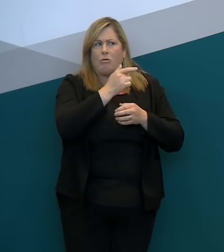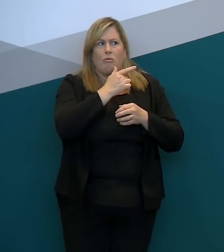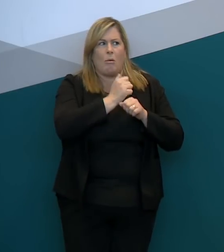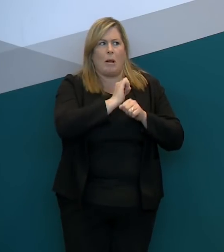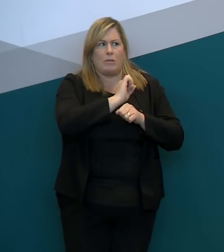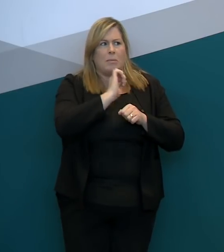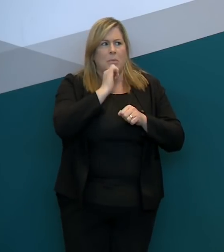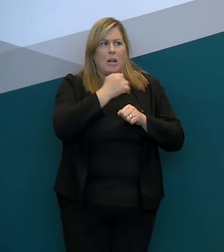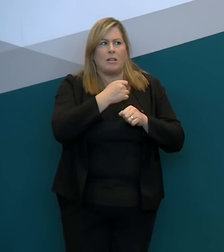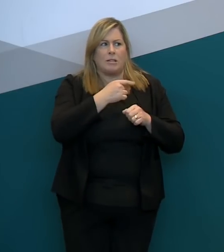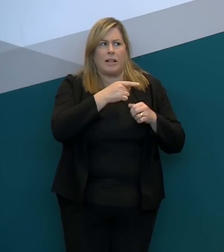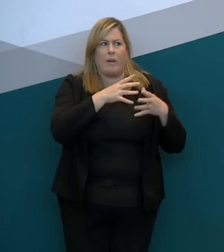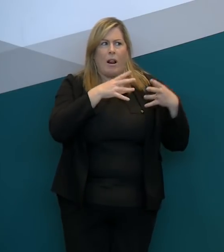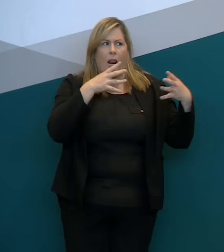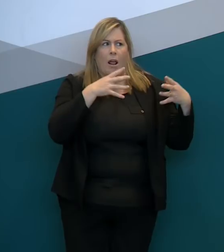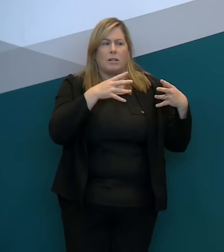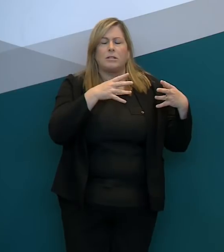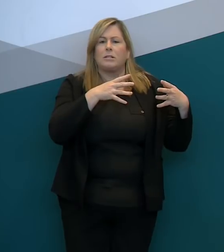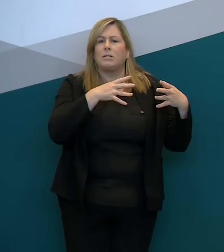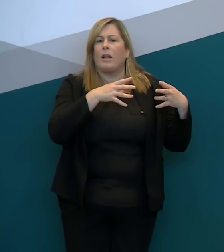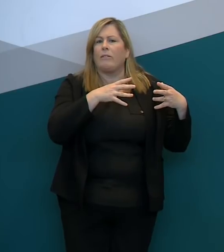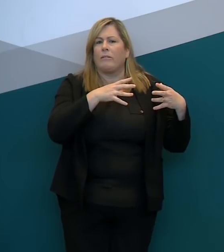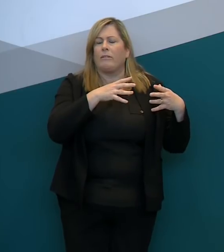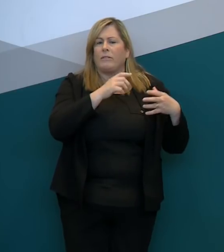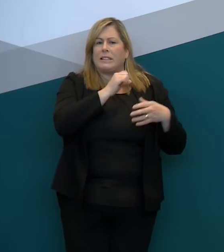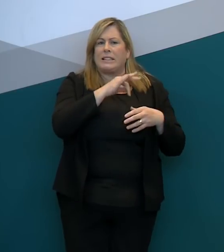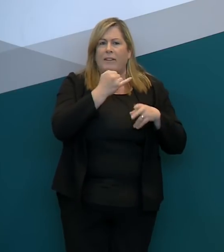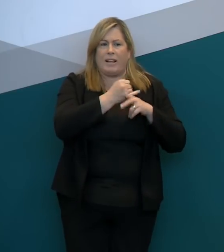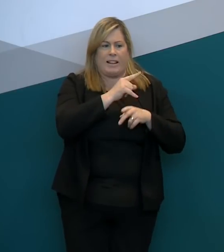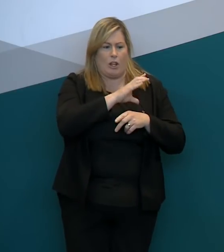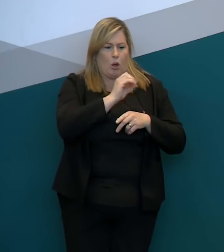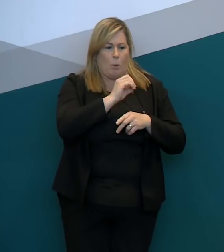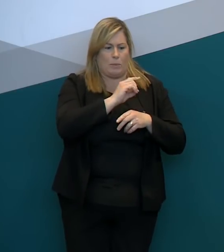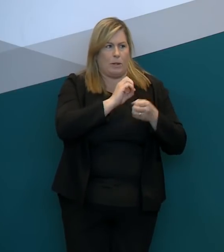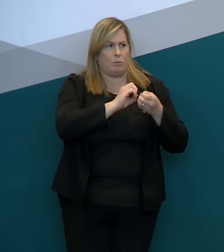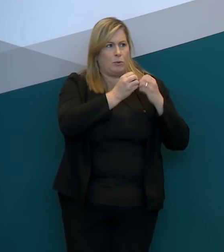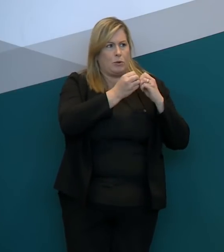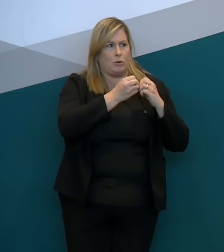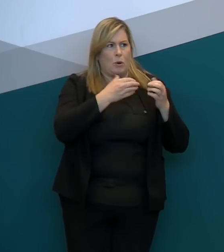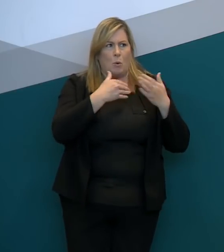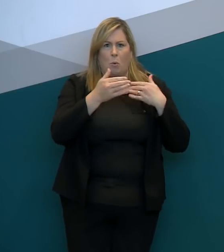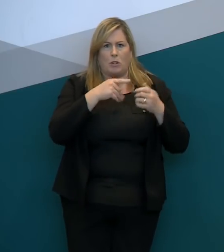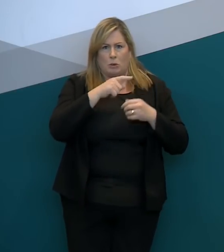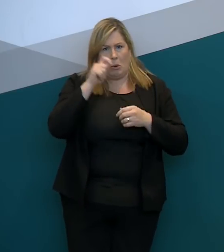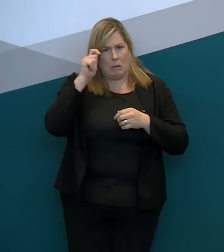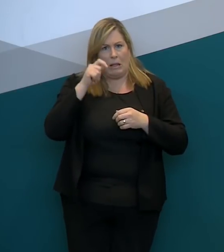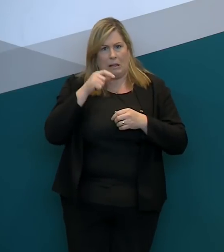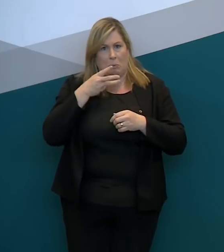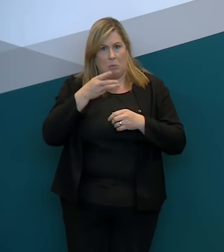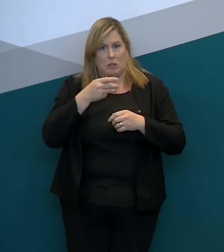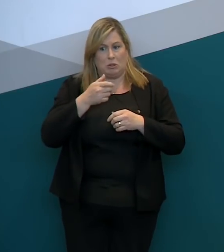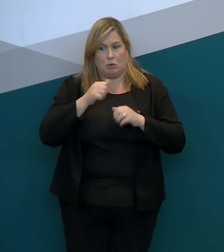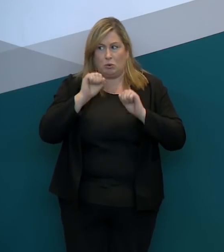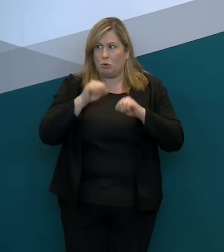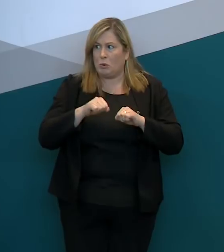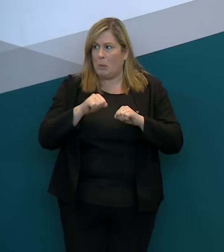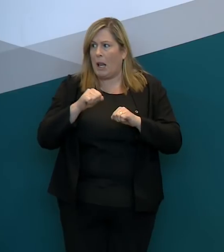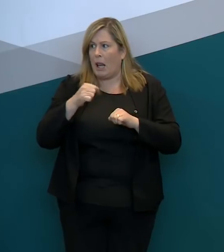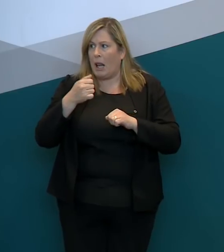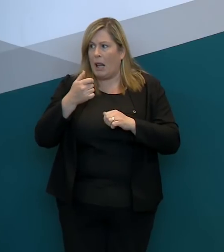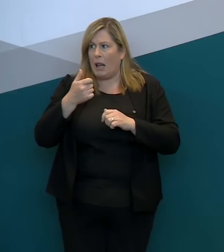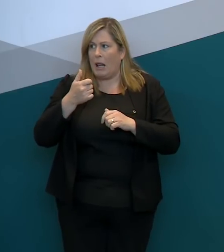of employees, the company for the product. What's the position of NFET maybe and such an antibody test being conducted on a mass